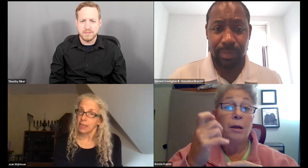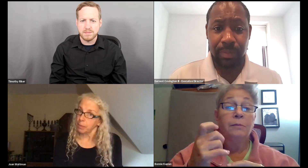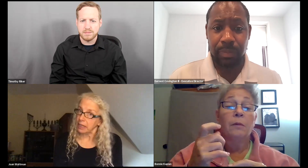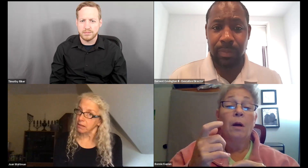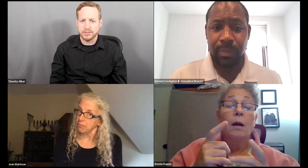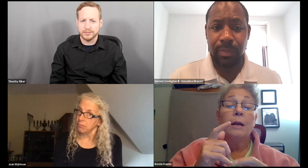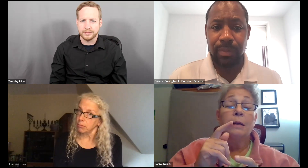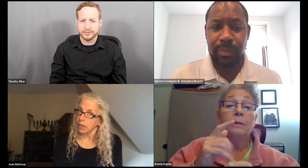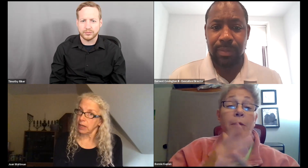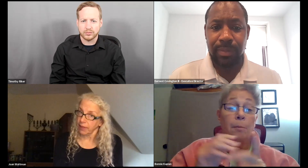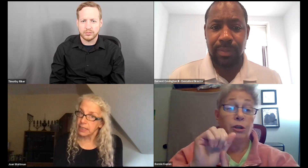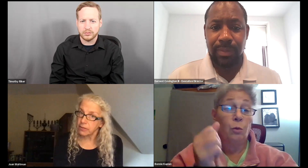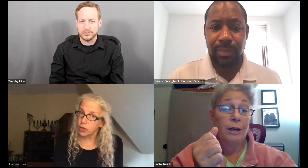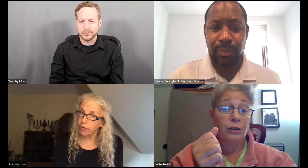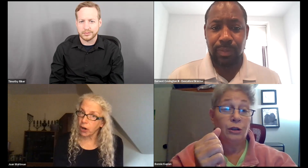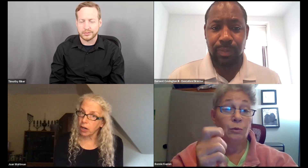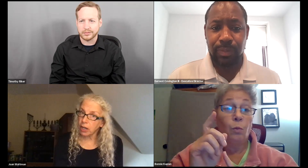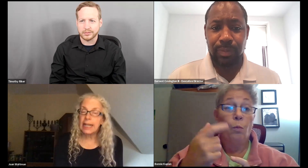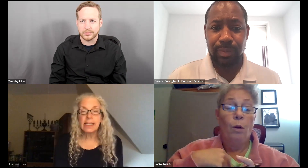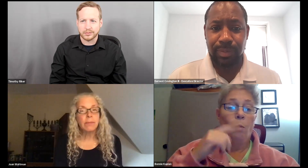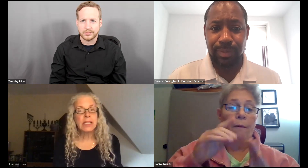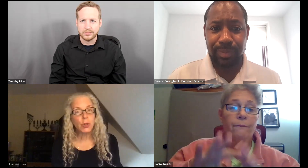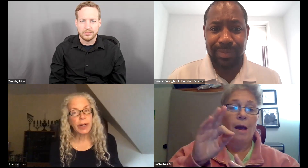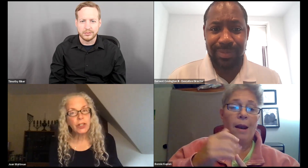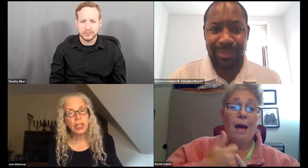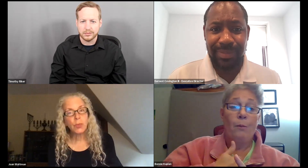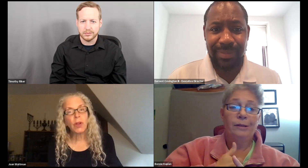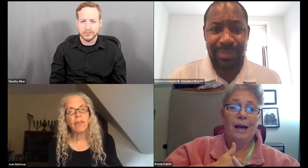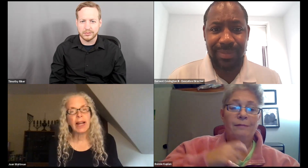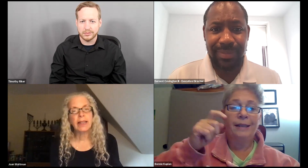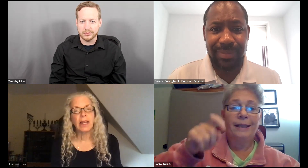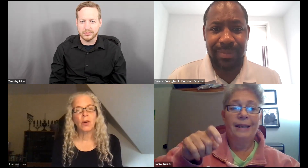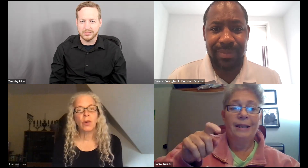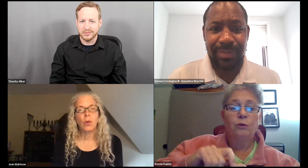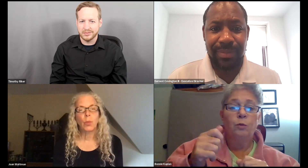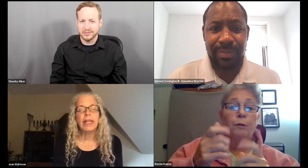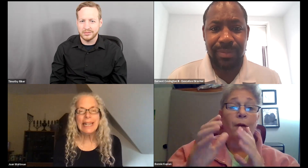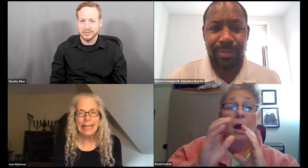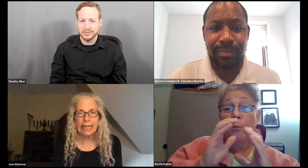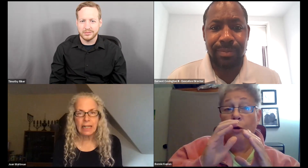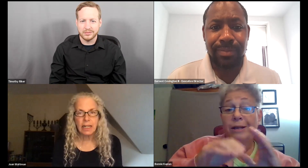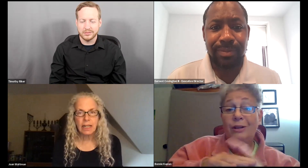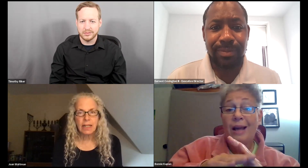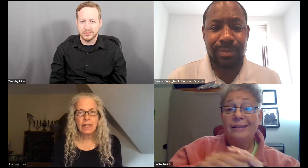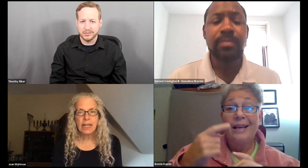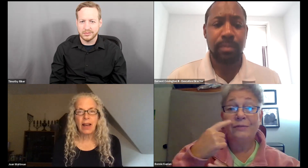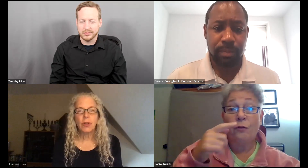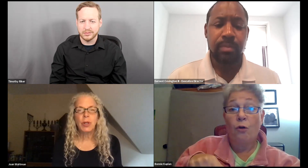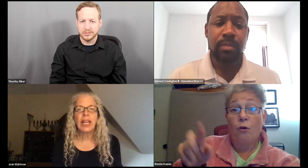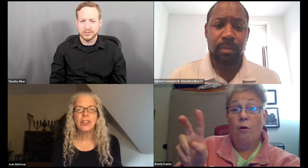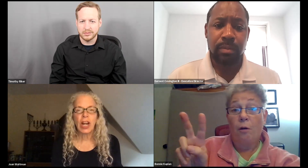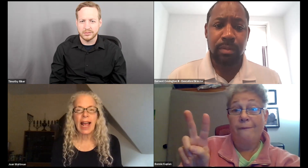that has been effective so far. In some situations, we'll find that we need to